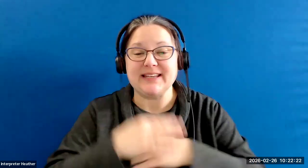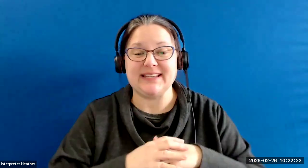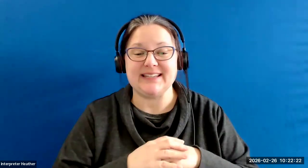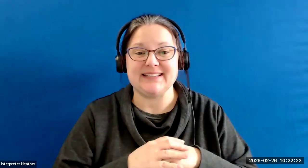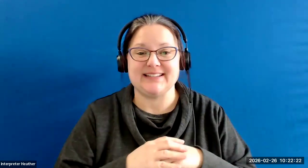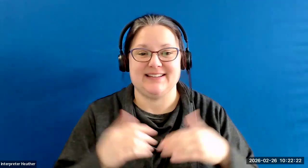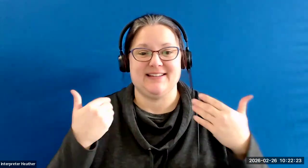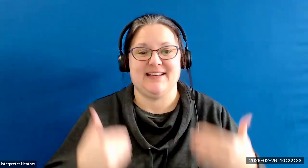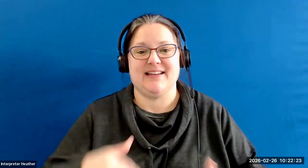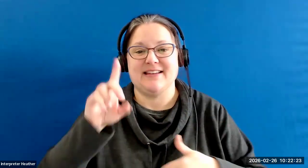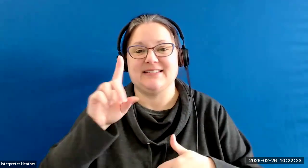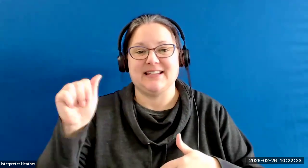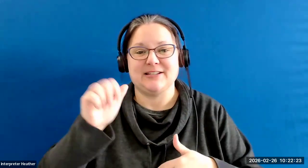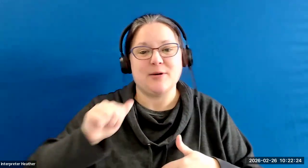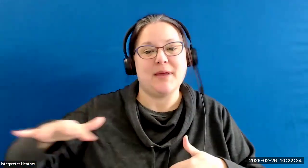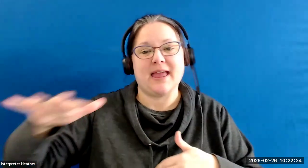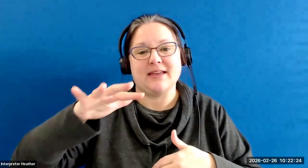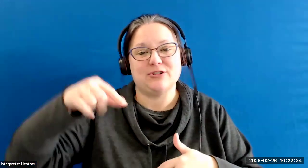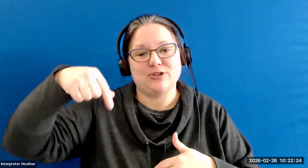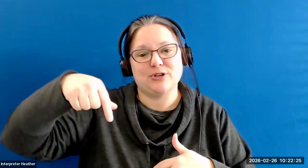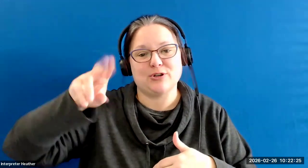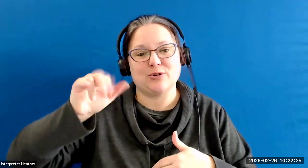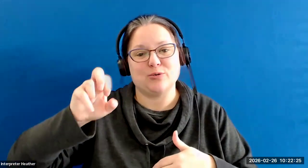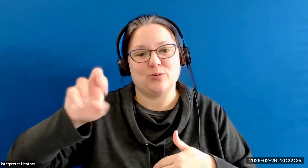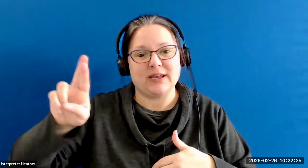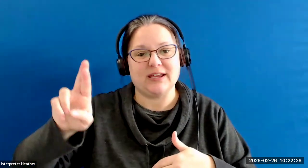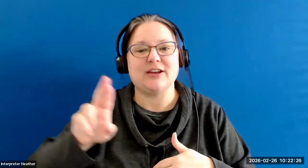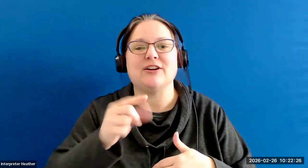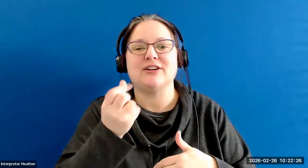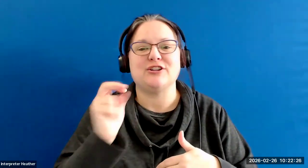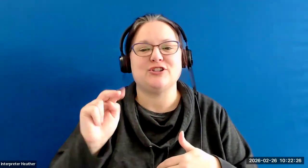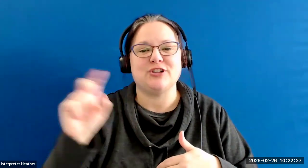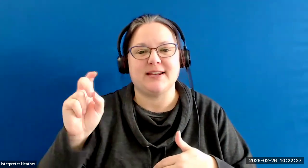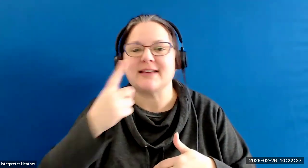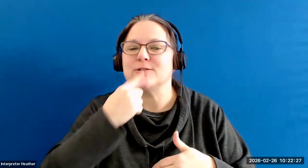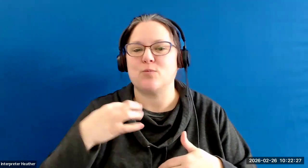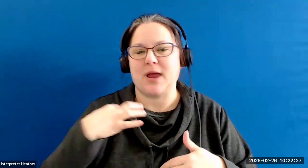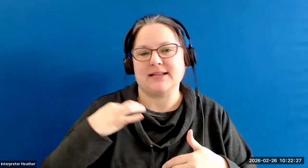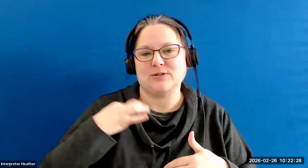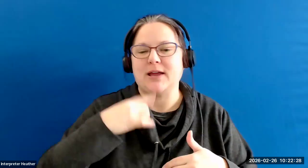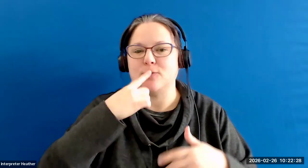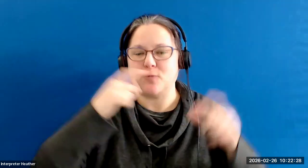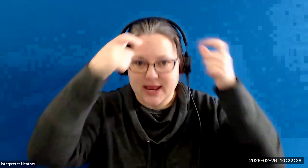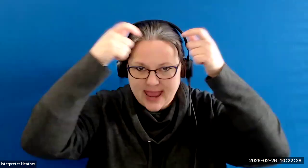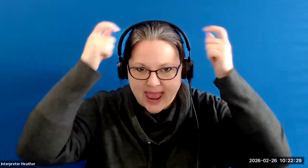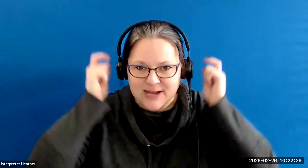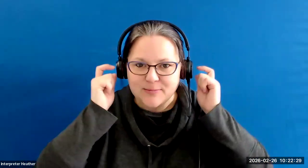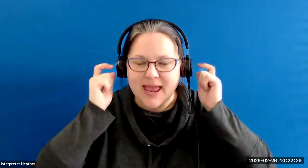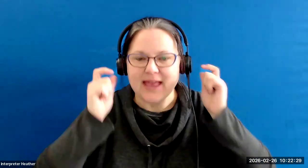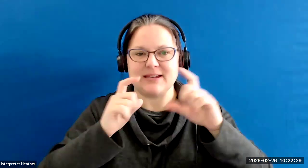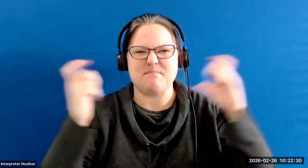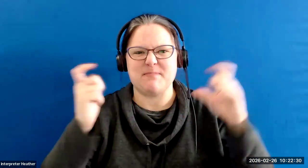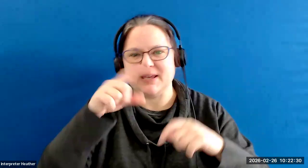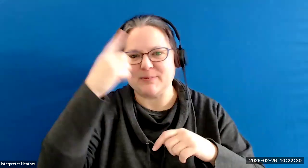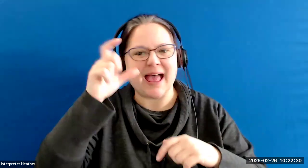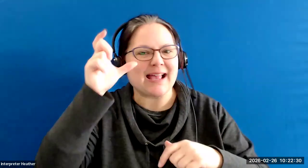Mm. I'm a disabled Asian queer femme, Gen Xer, red sweater, red headband, and big black glasses.